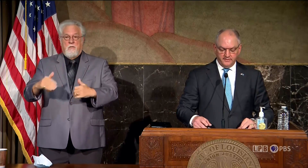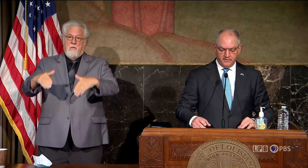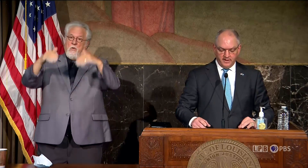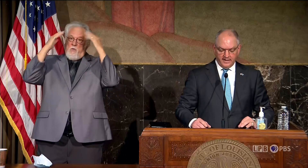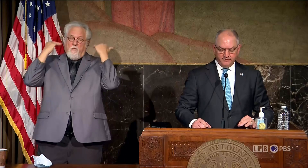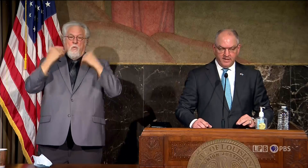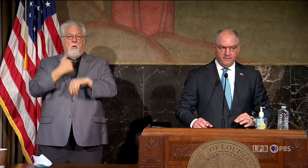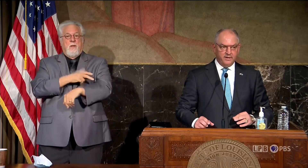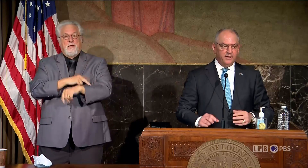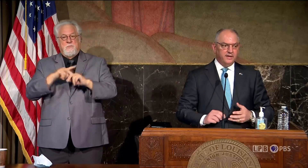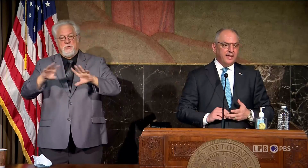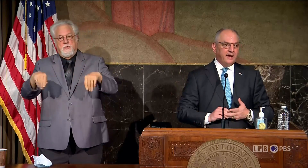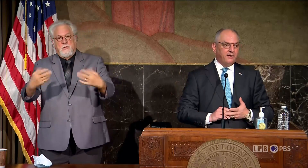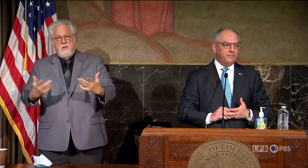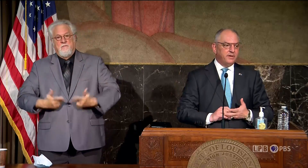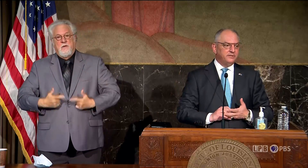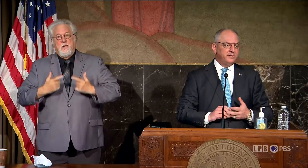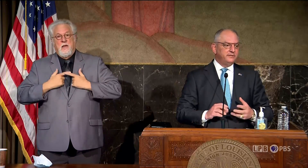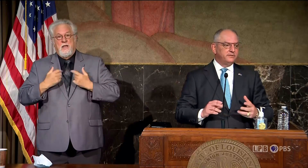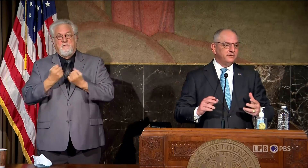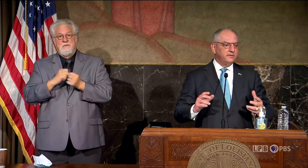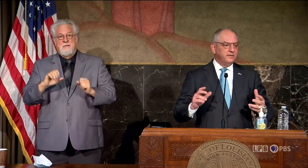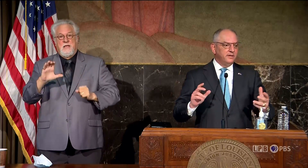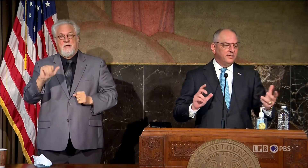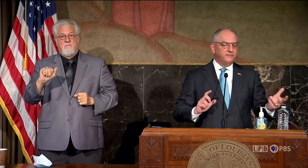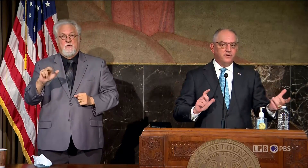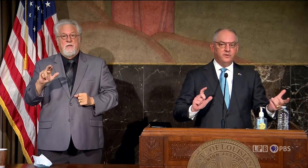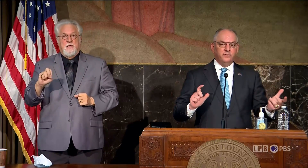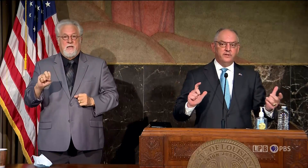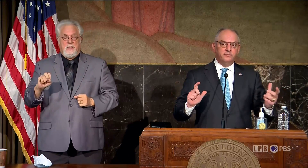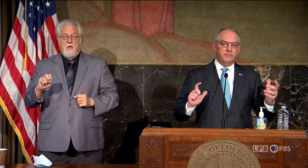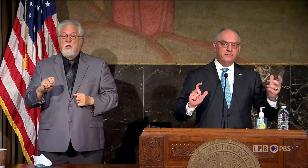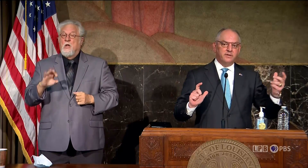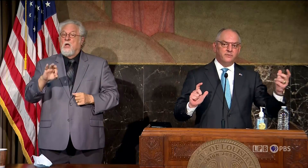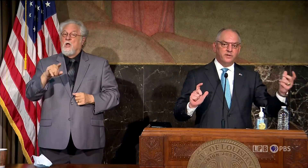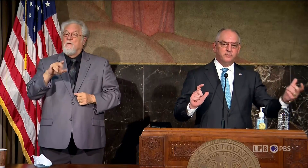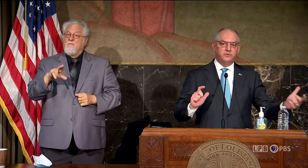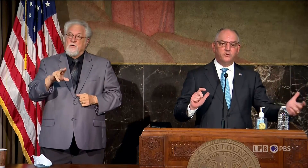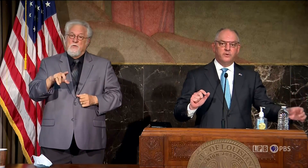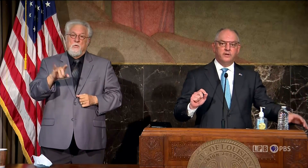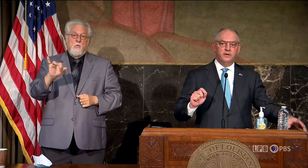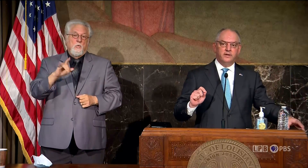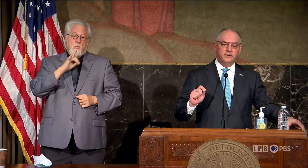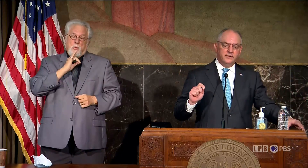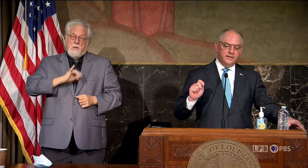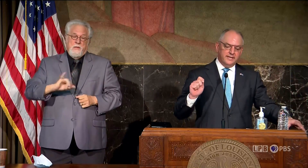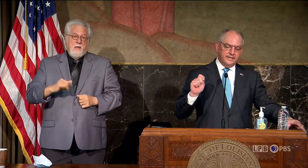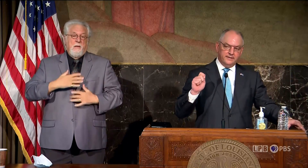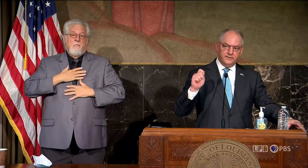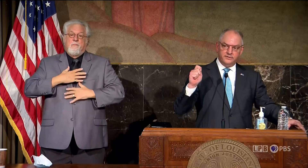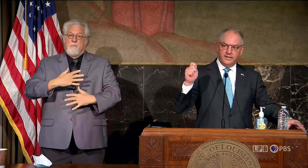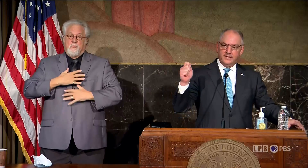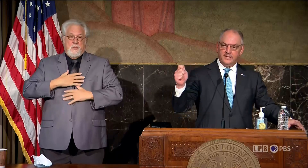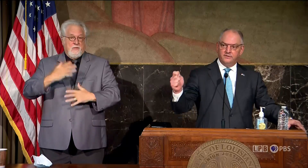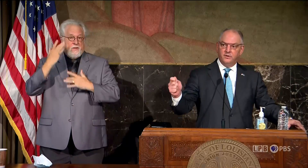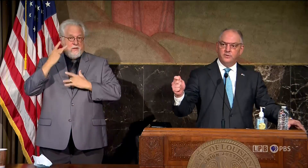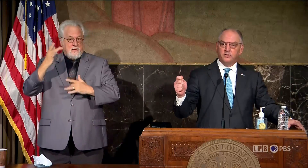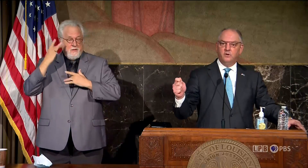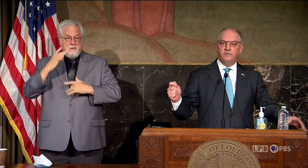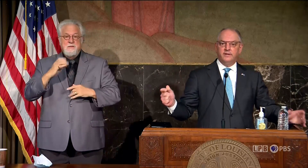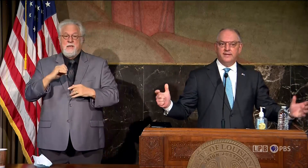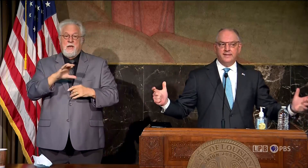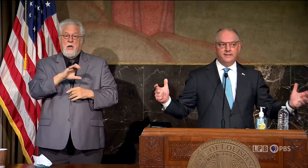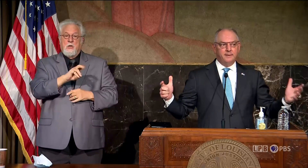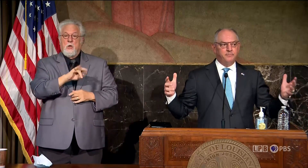to deliver life-saving care. And because the flu is basically a respiratory illness, and so